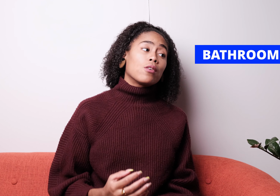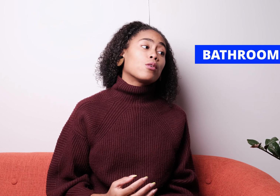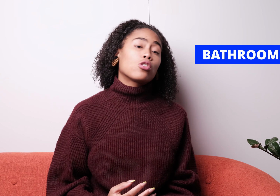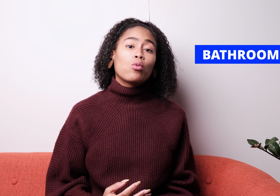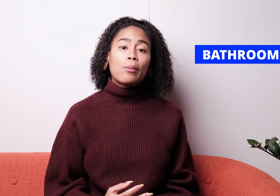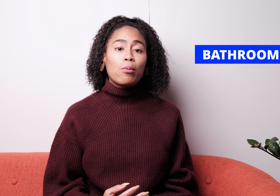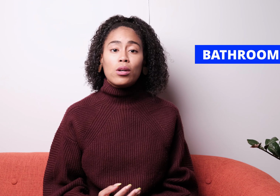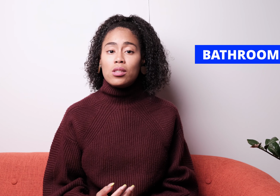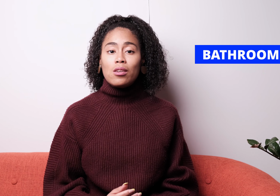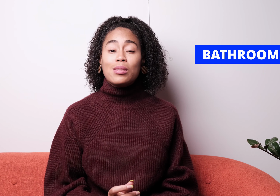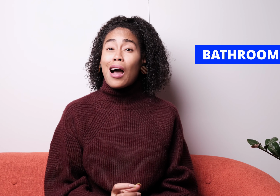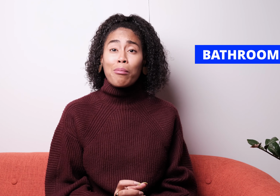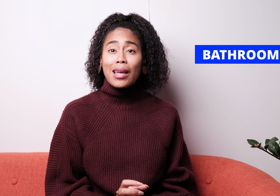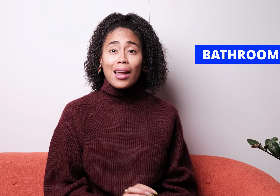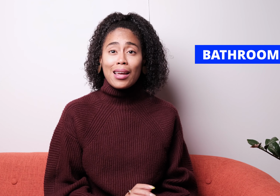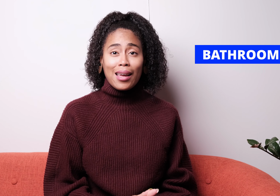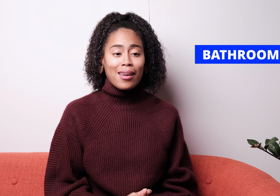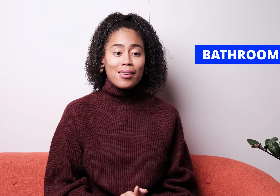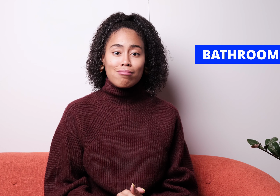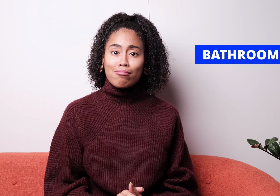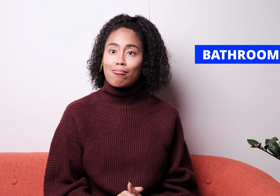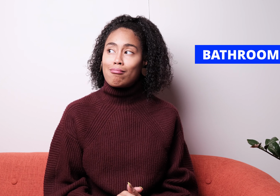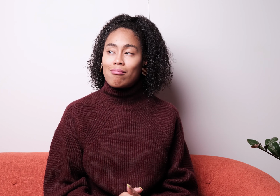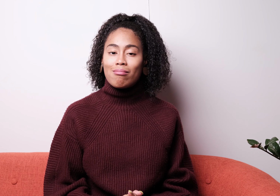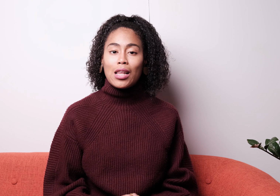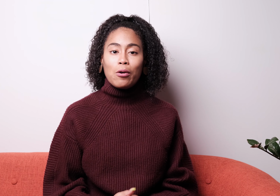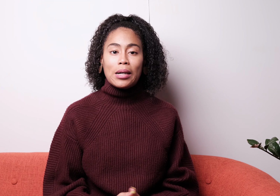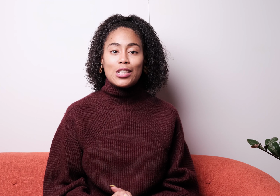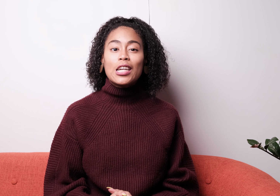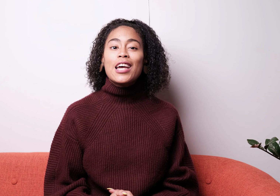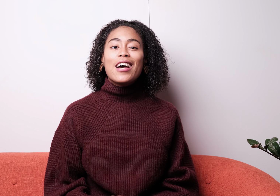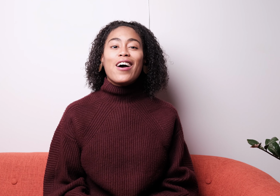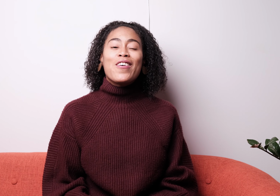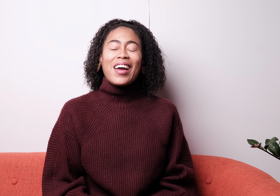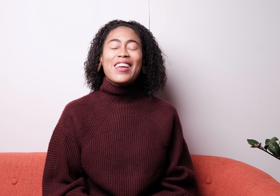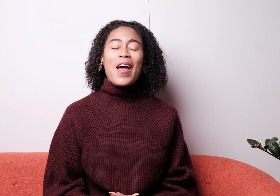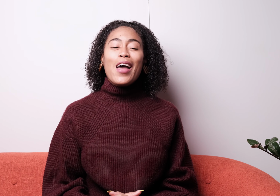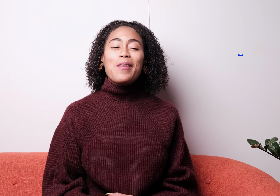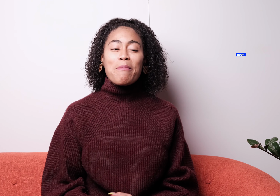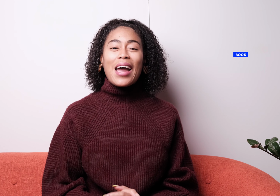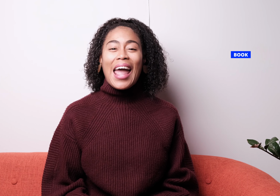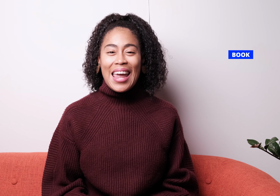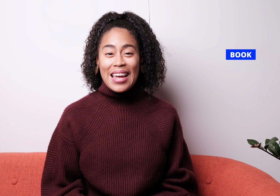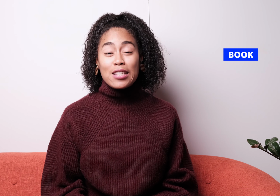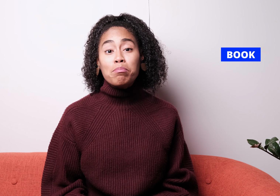want to show you what poop was. It was complicated and a little much. All right. Number 8 is